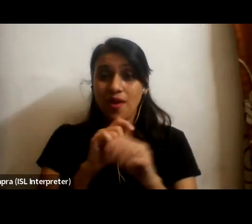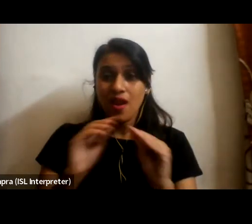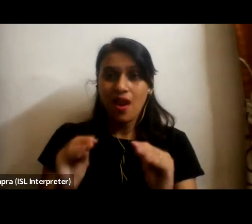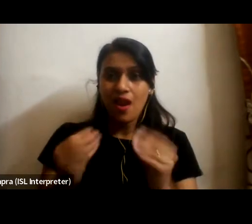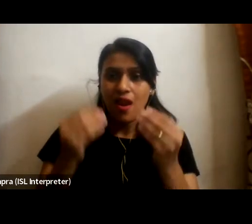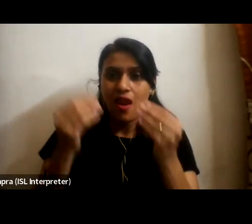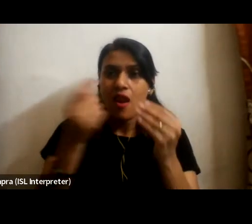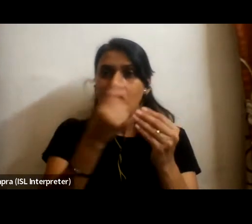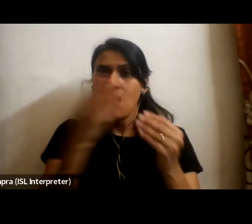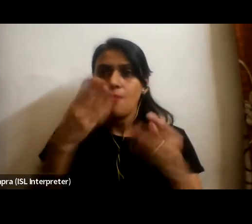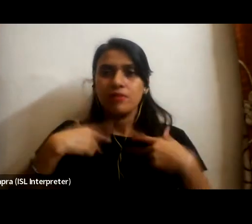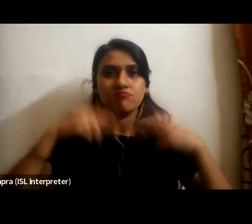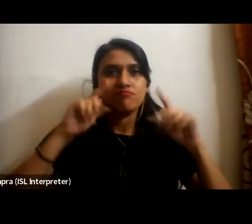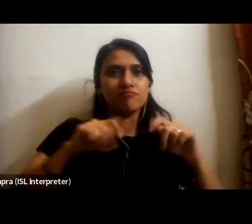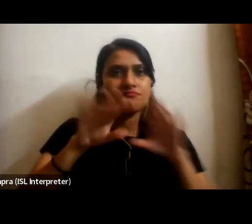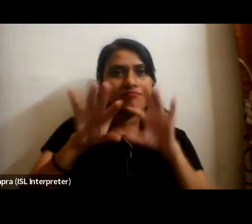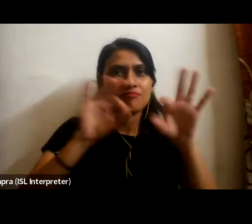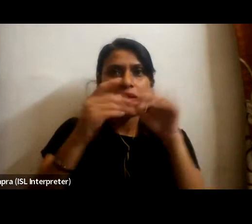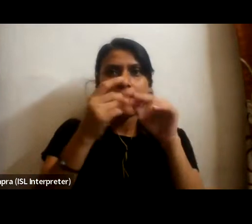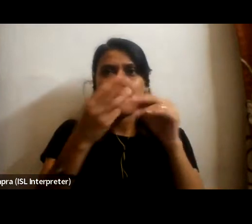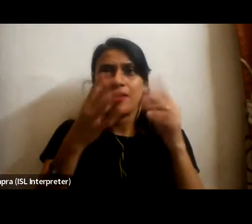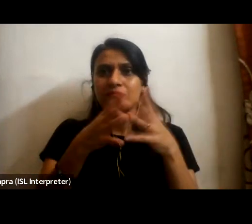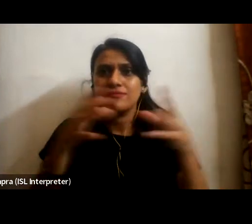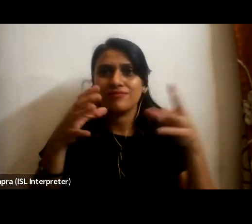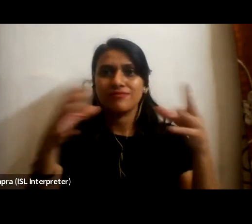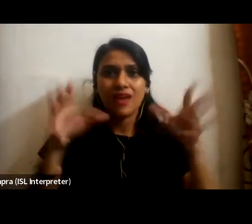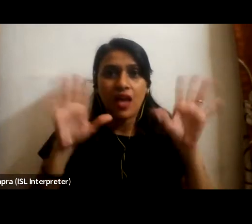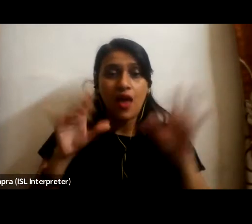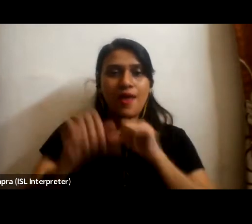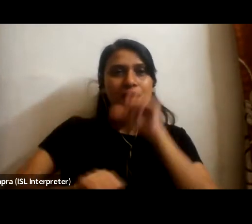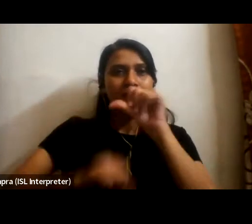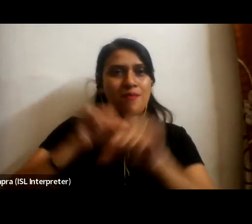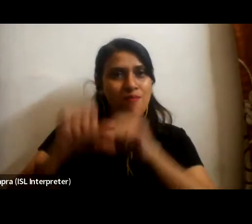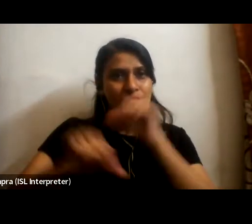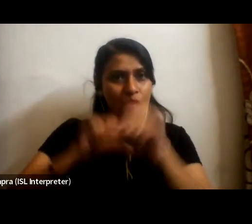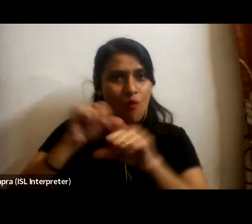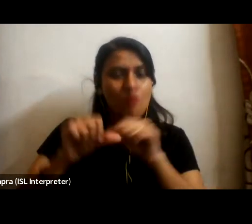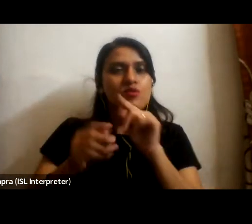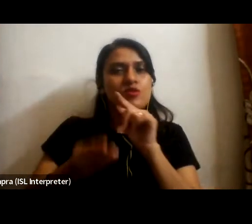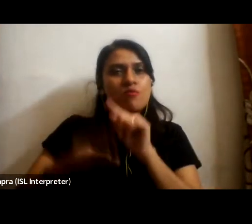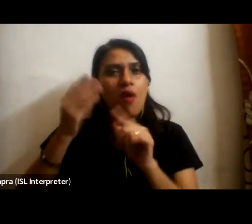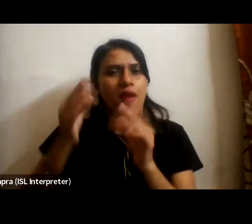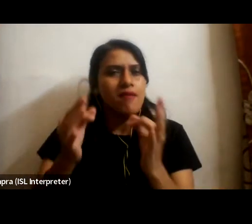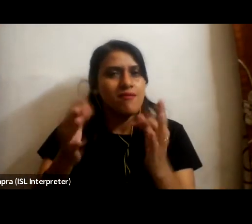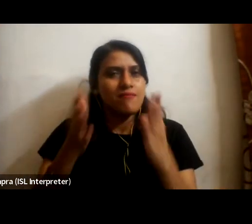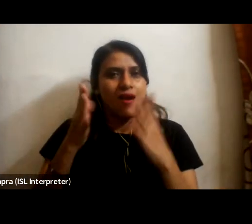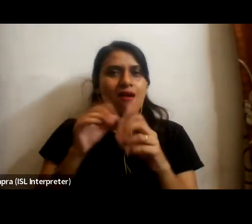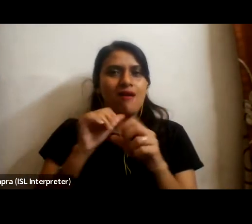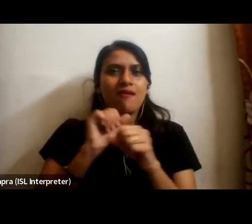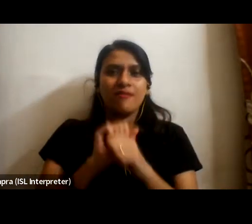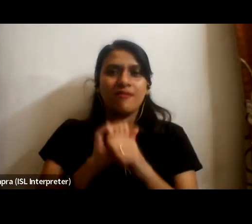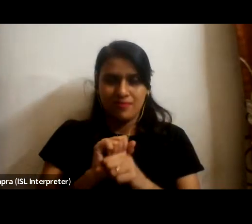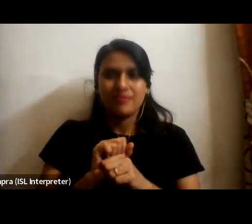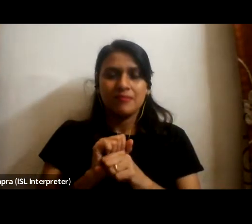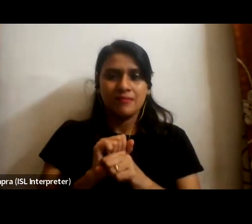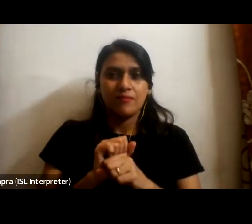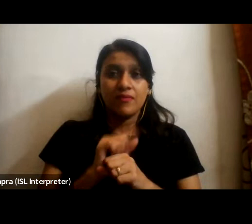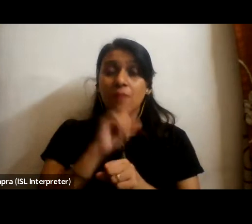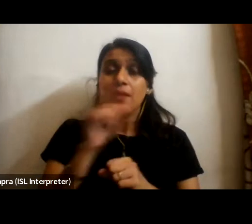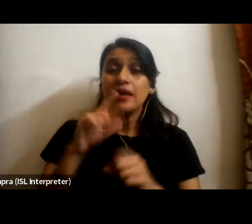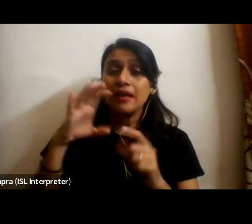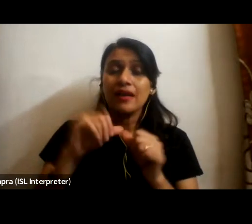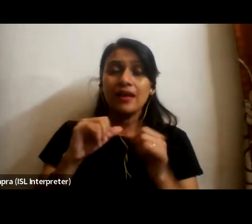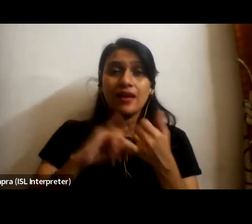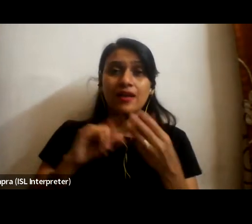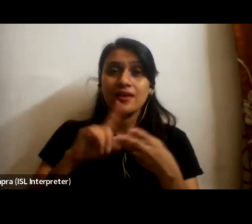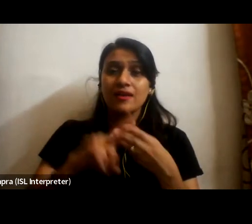of judges, or do something, make the processing of these cases more efficient, but not a question of not taking these cases. But if you